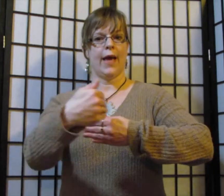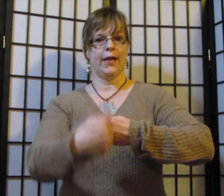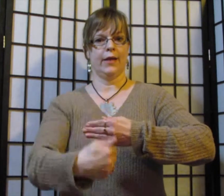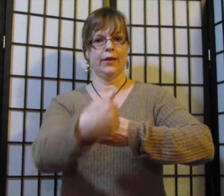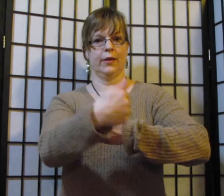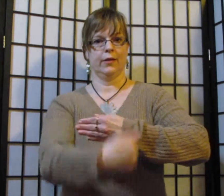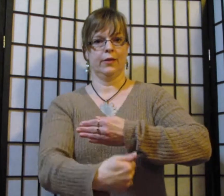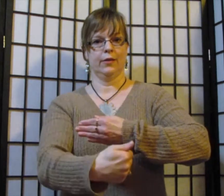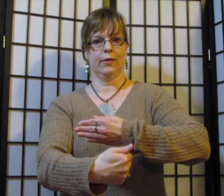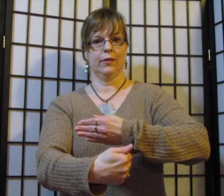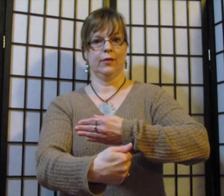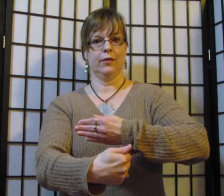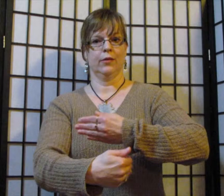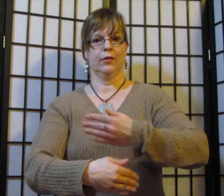Bread.